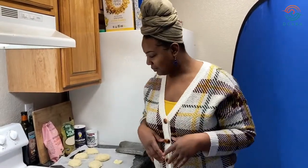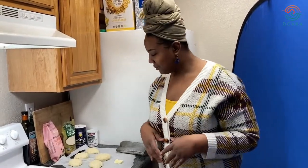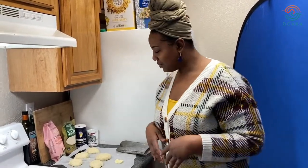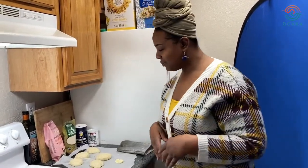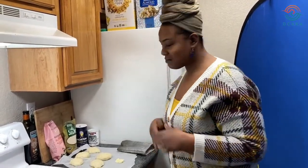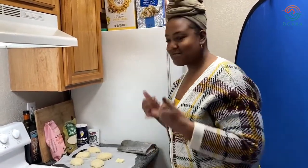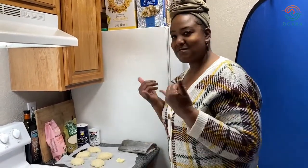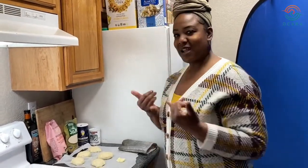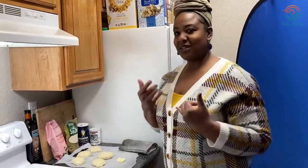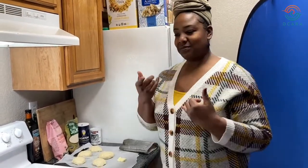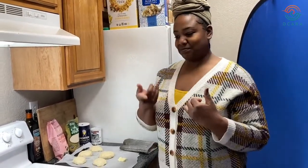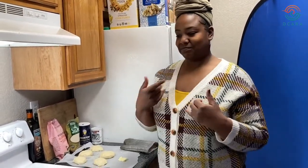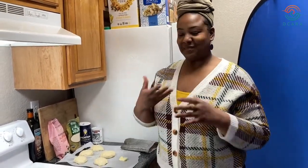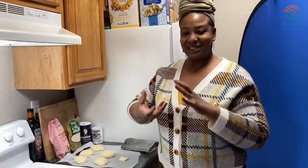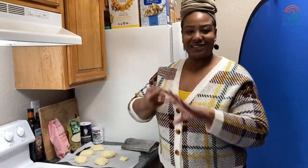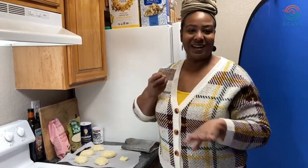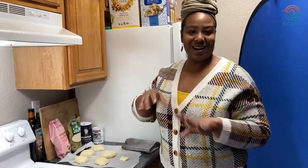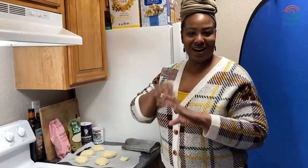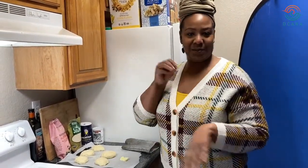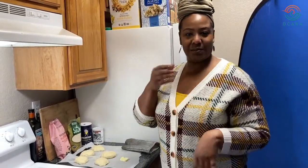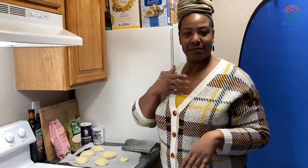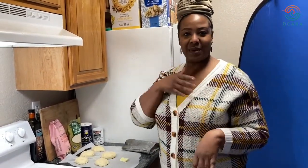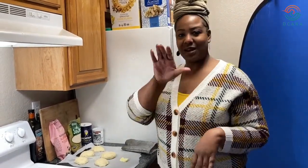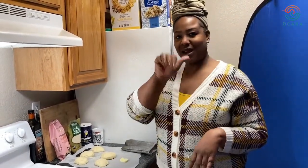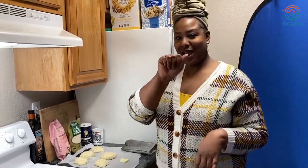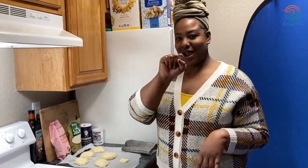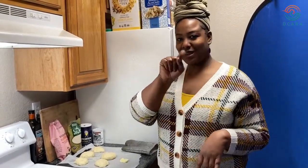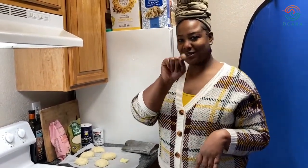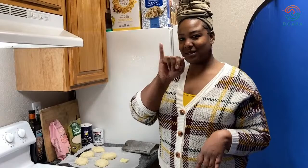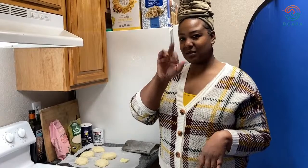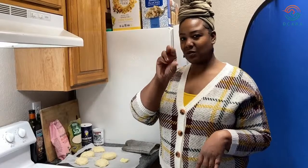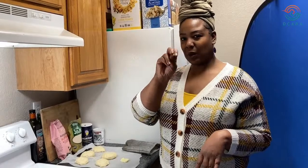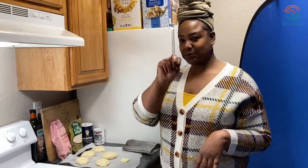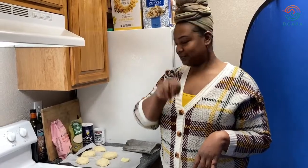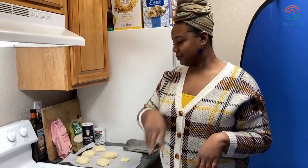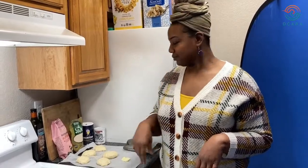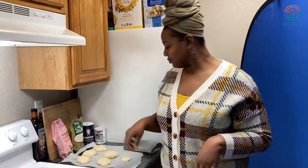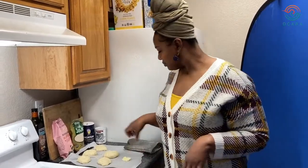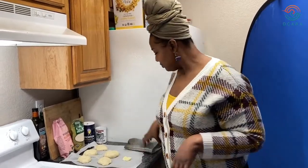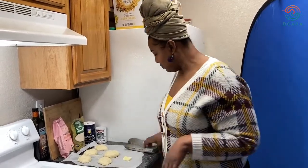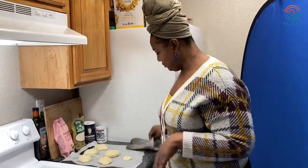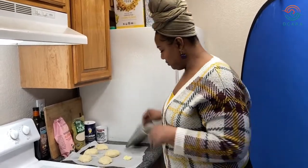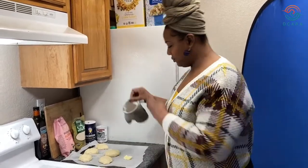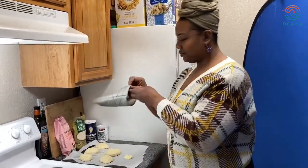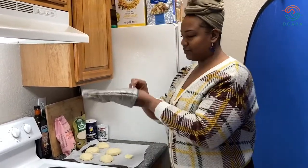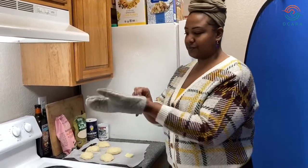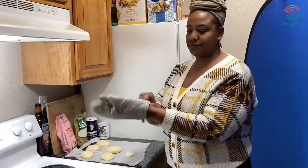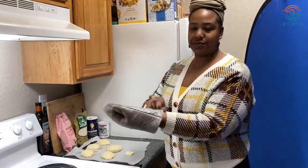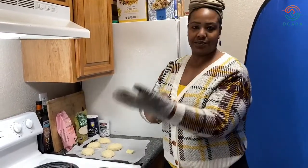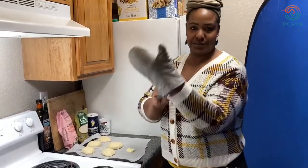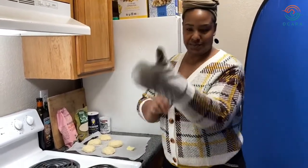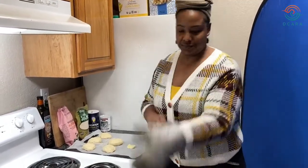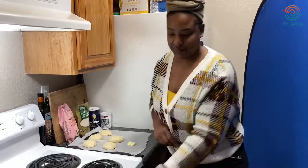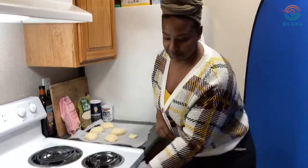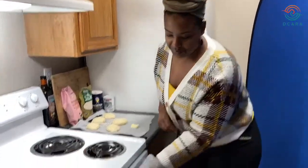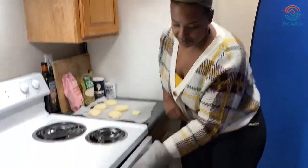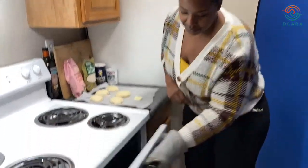now. I'm going to bring out my cast iron from the oven. Grab an oven mitt because it will be hot.